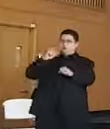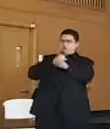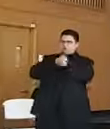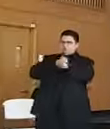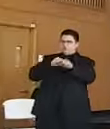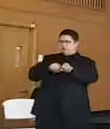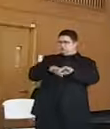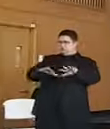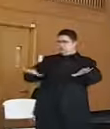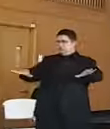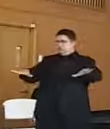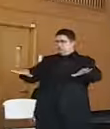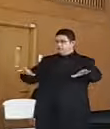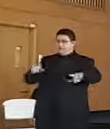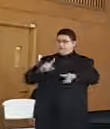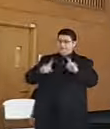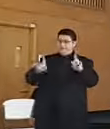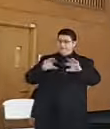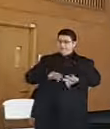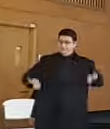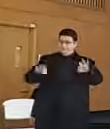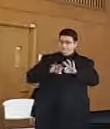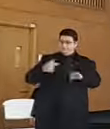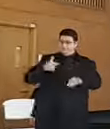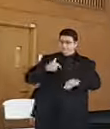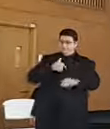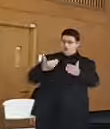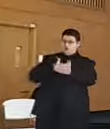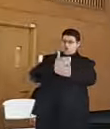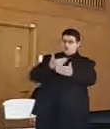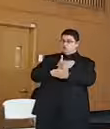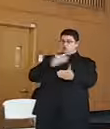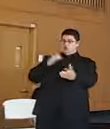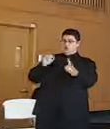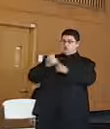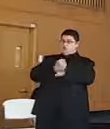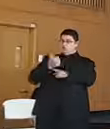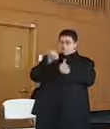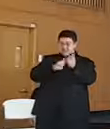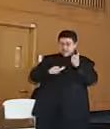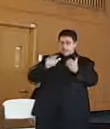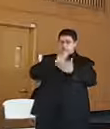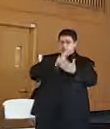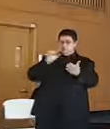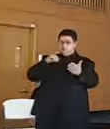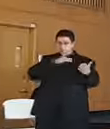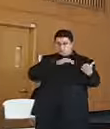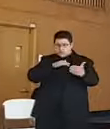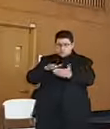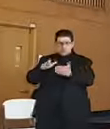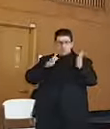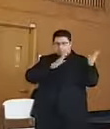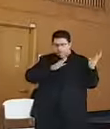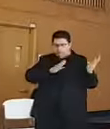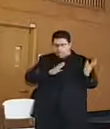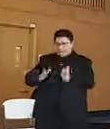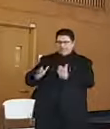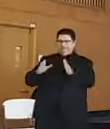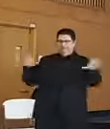Because the bottom line is, we're in uncharted territory and every school needs to study, plan, and then